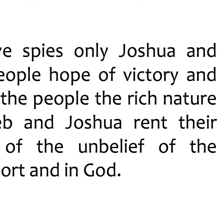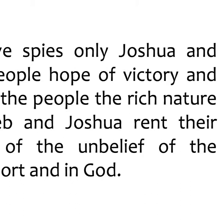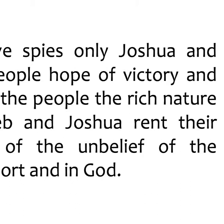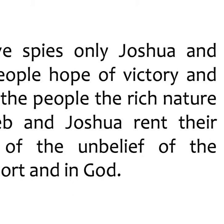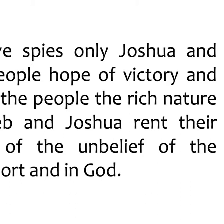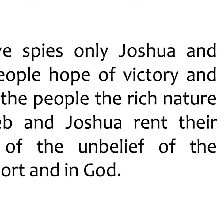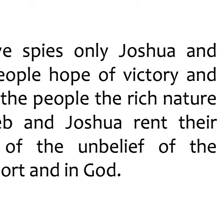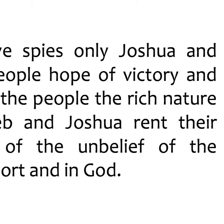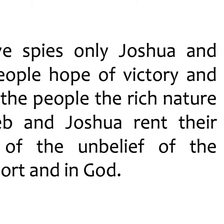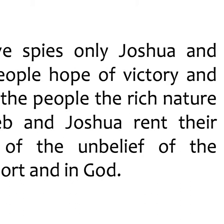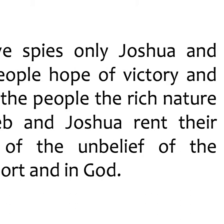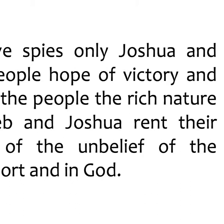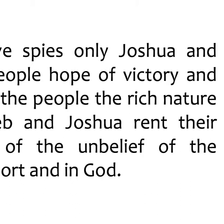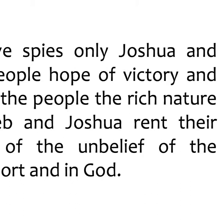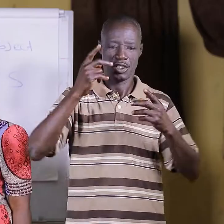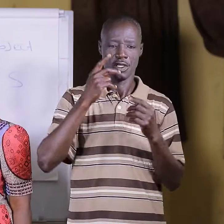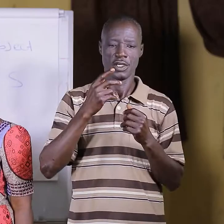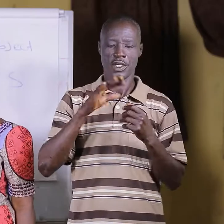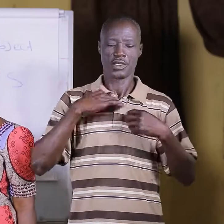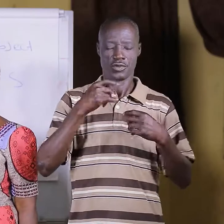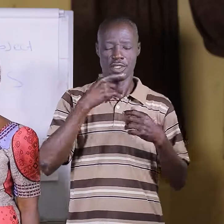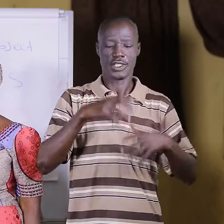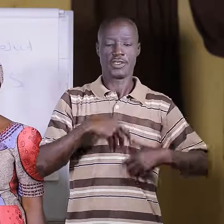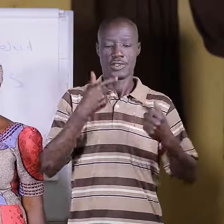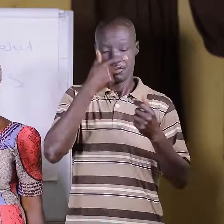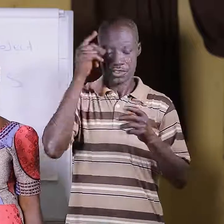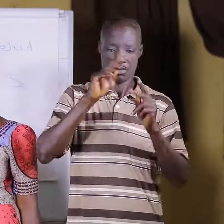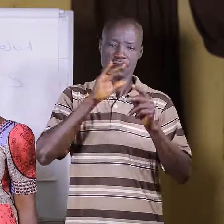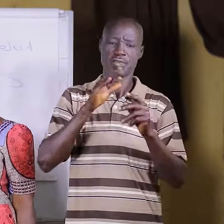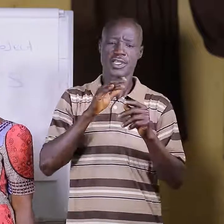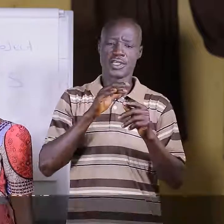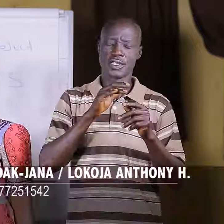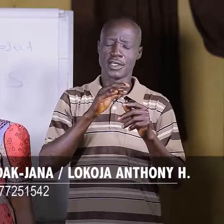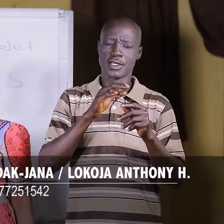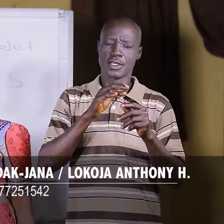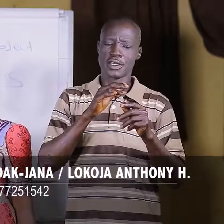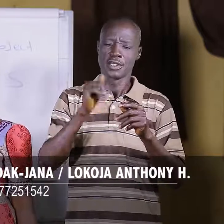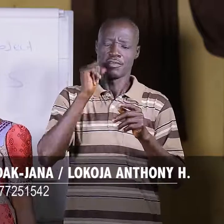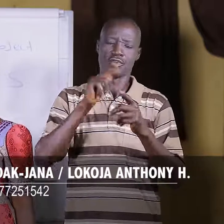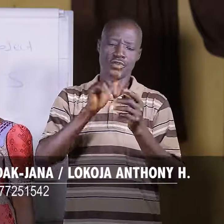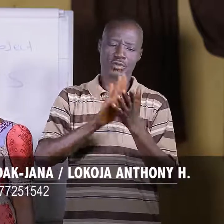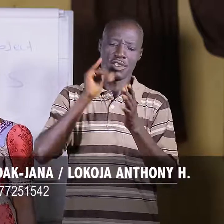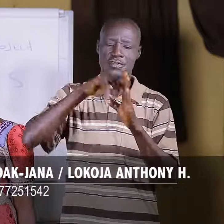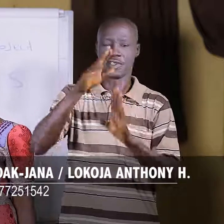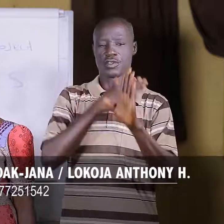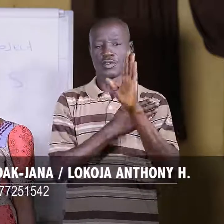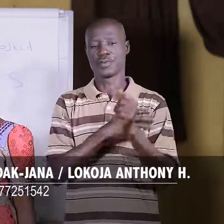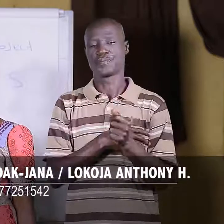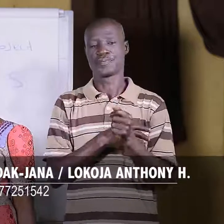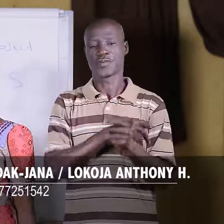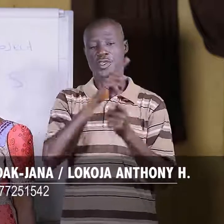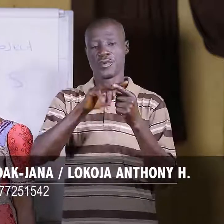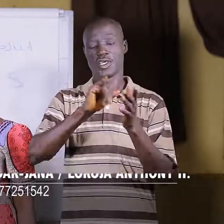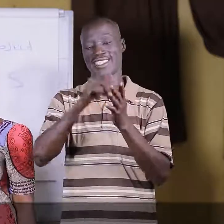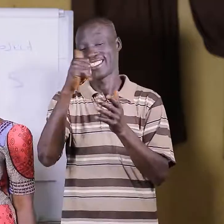their report and in God. My students, you tend to see that by the time these 10 spies have given their